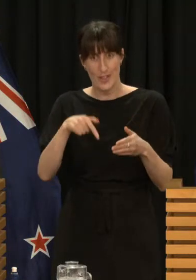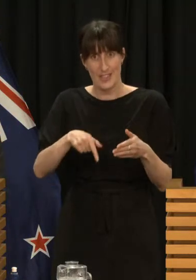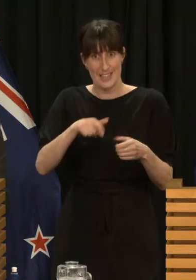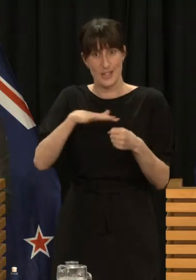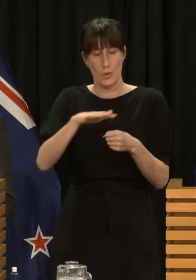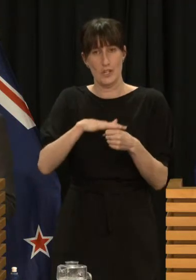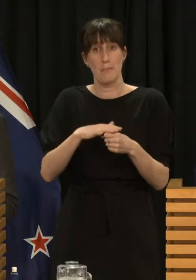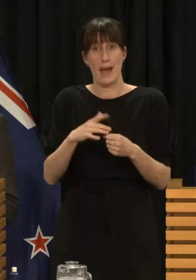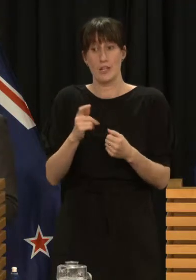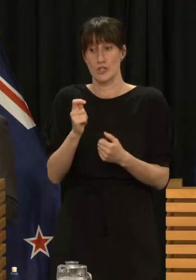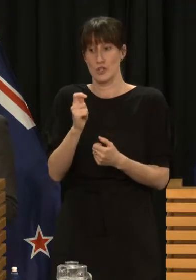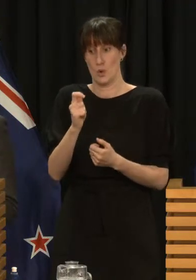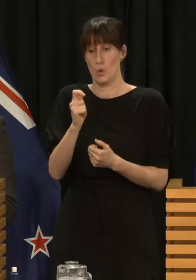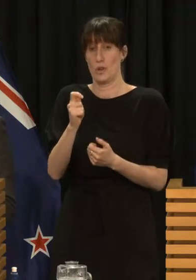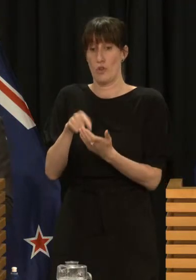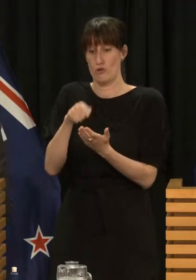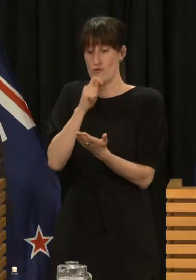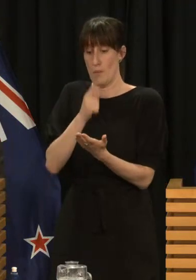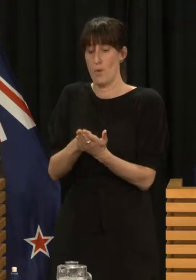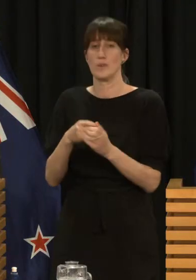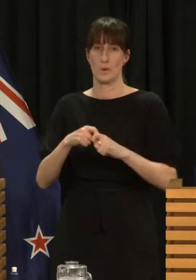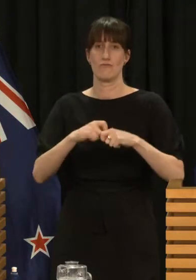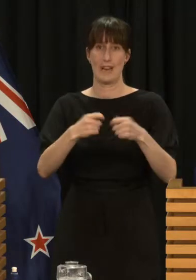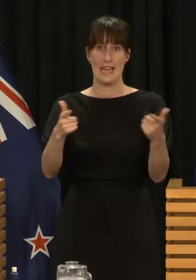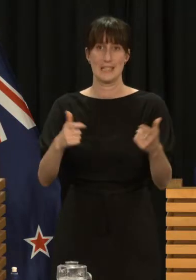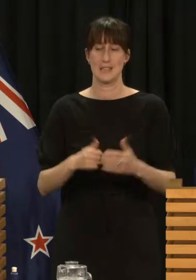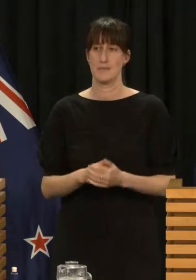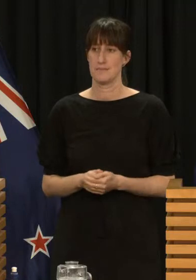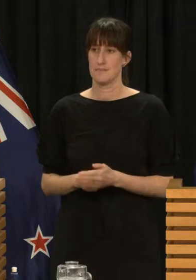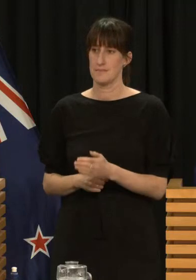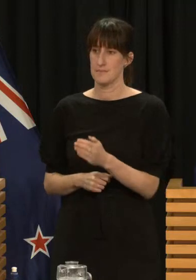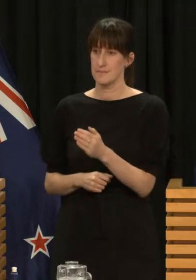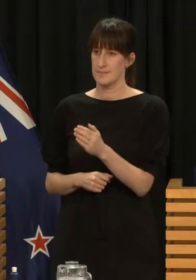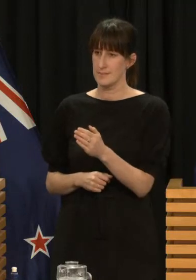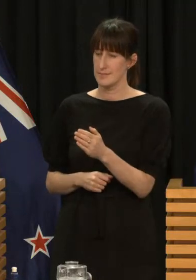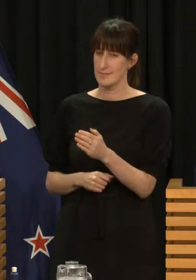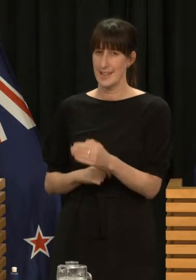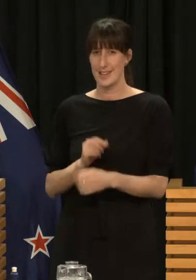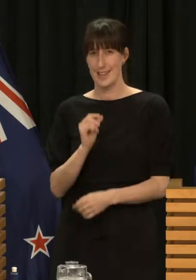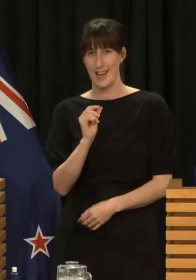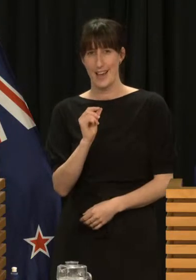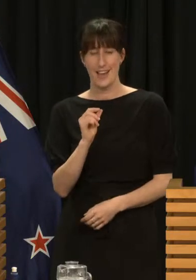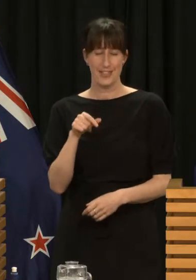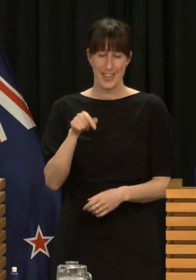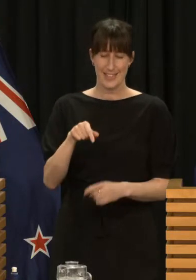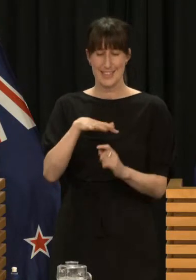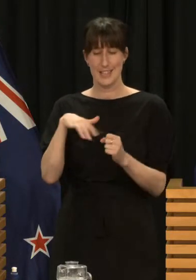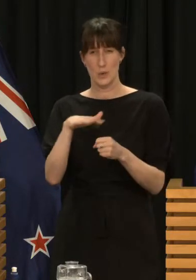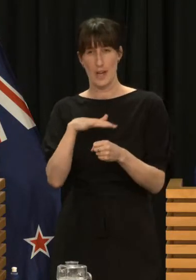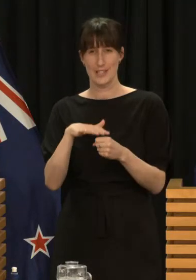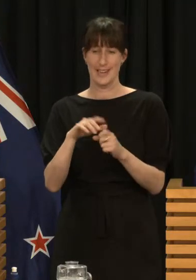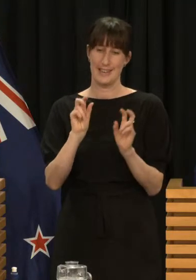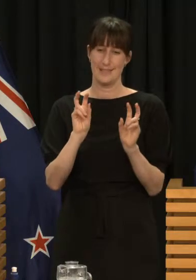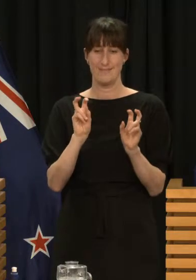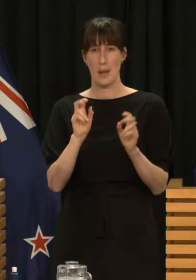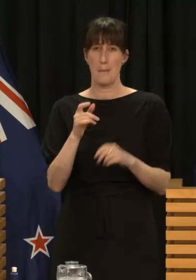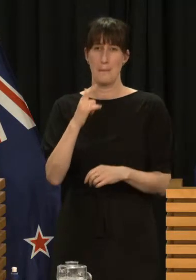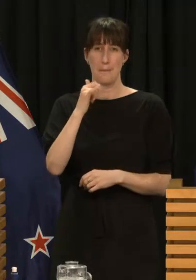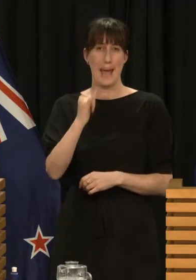soon. Last question. Is there an element of bad luck here as well? Because case A appears to have infected case D, even